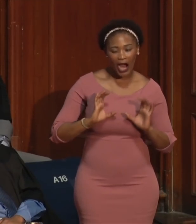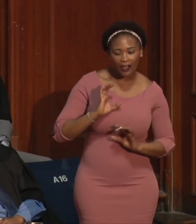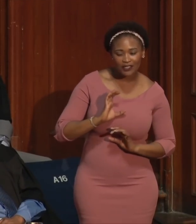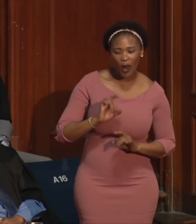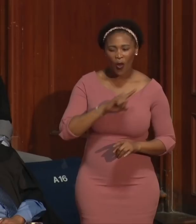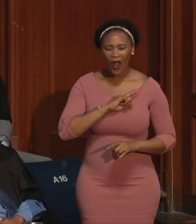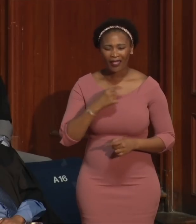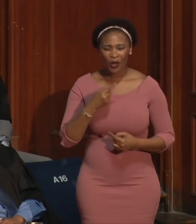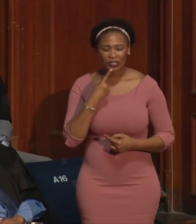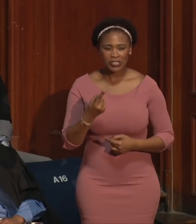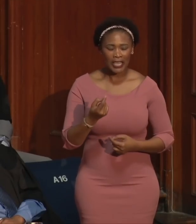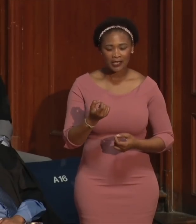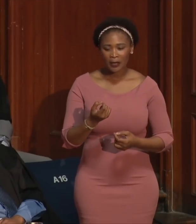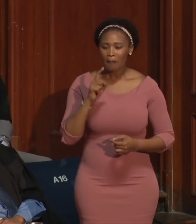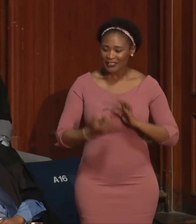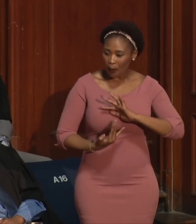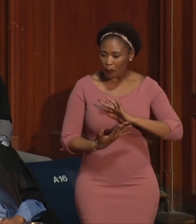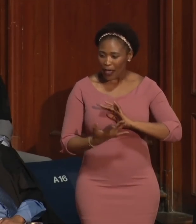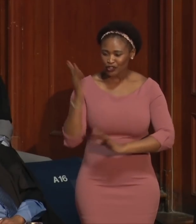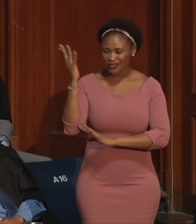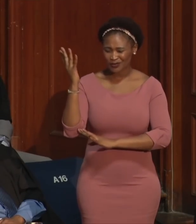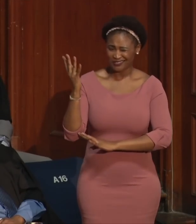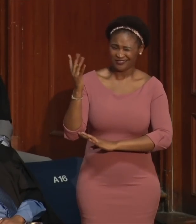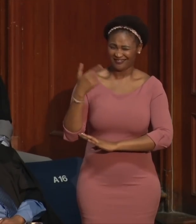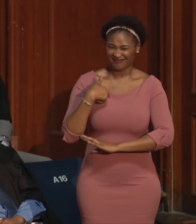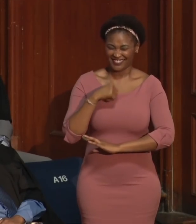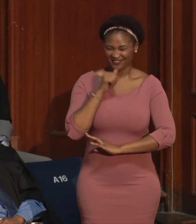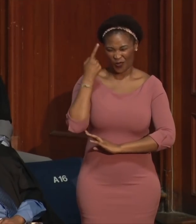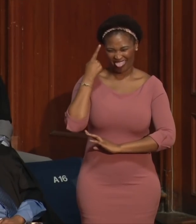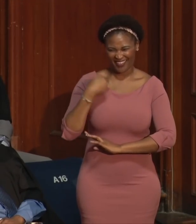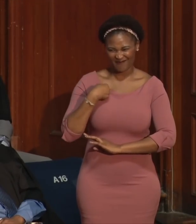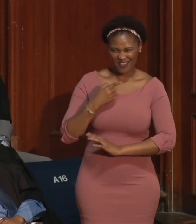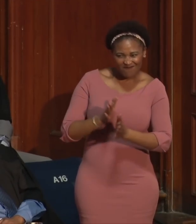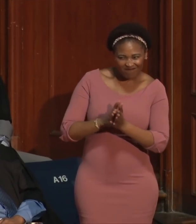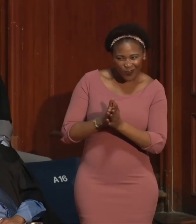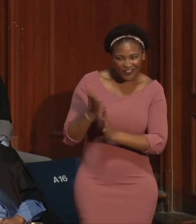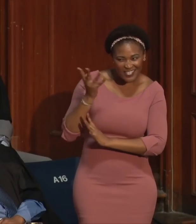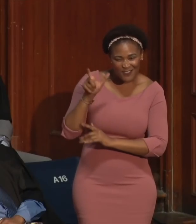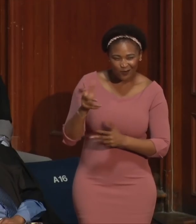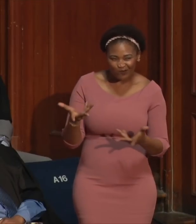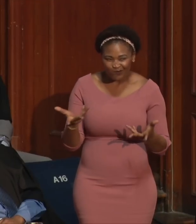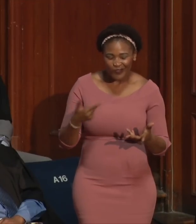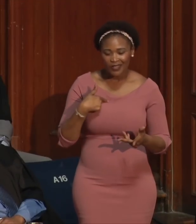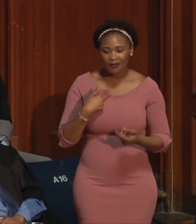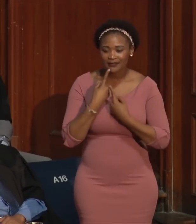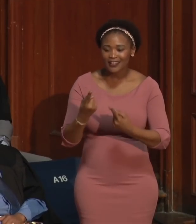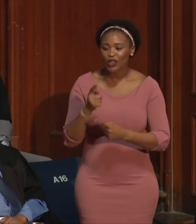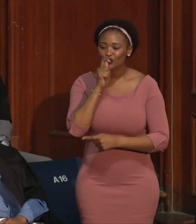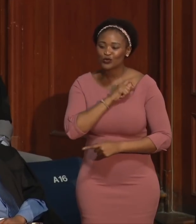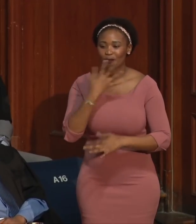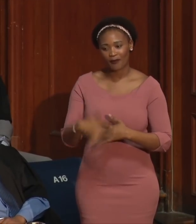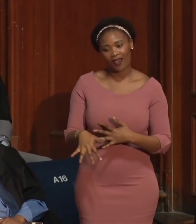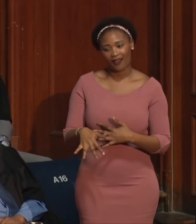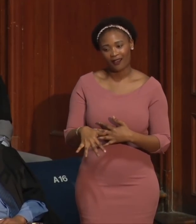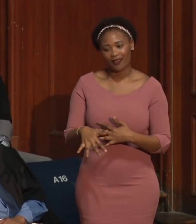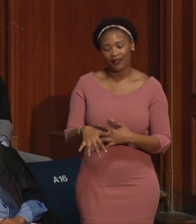an inspirational speech, because I don't know that I'm a motivational speaker. I believe in speaking truth to power. And for those who